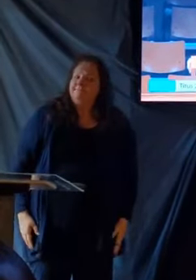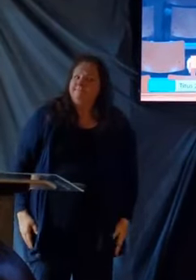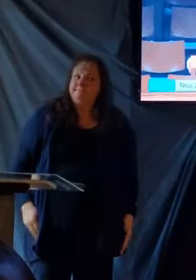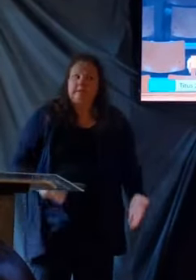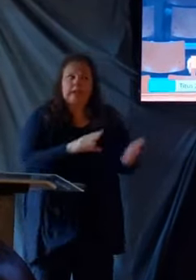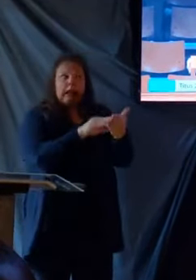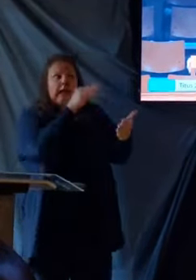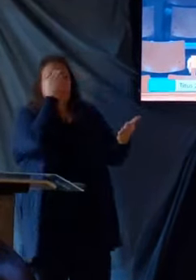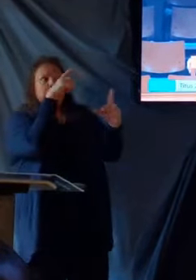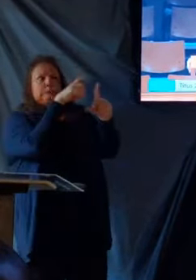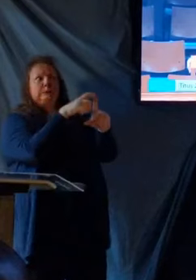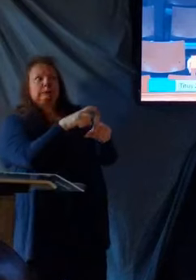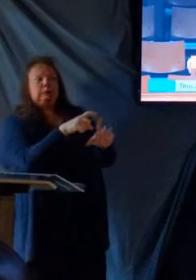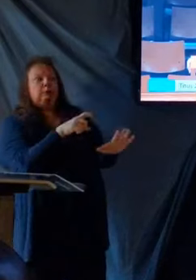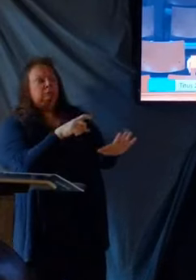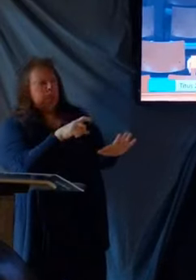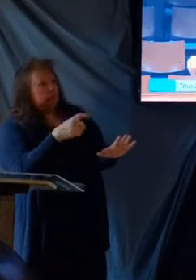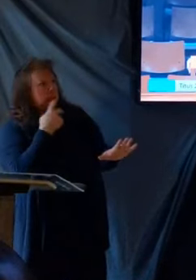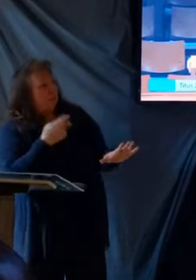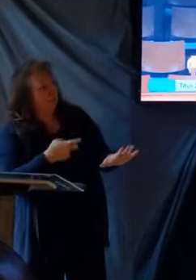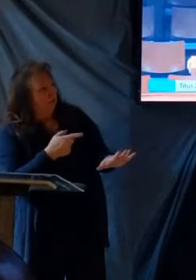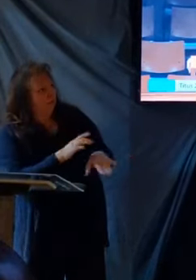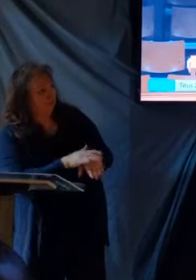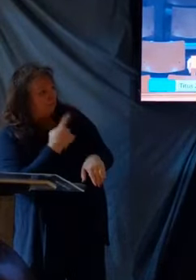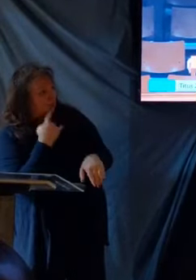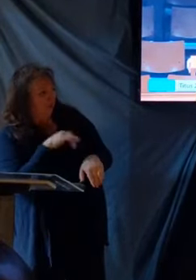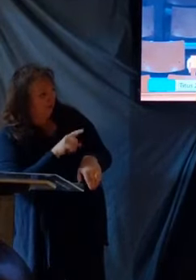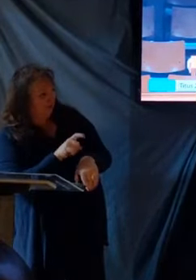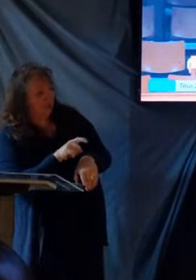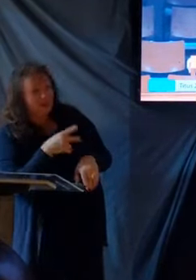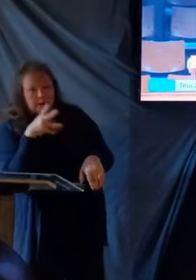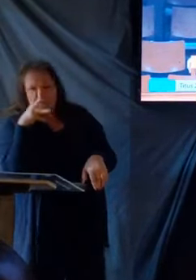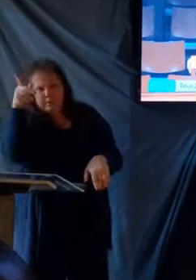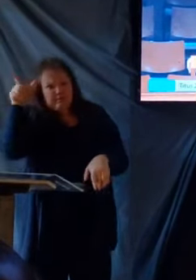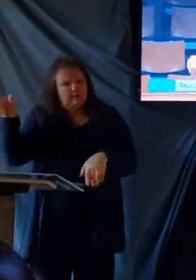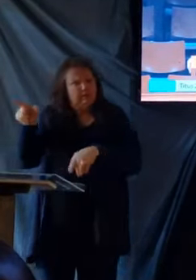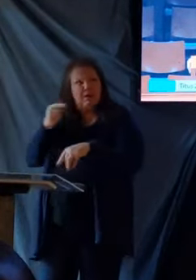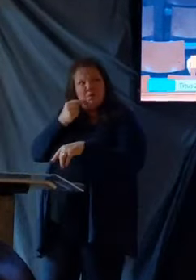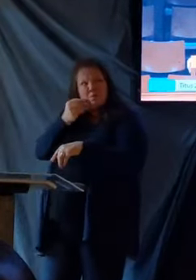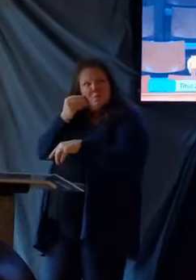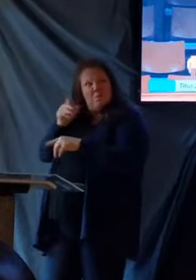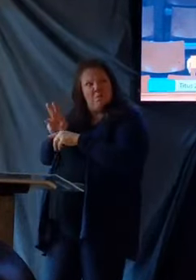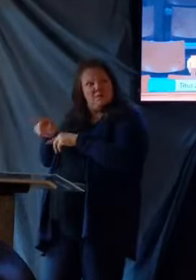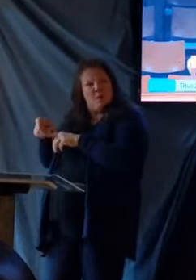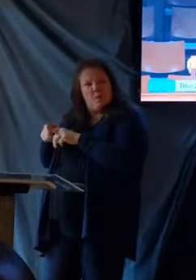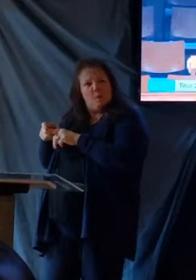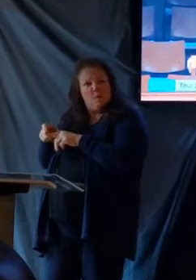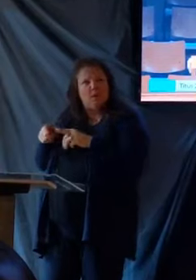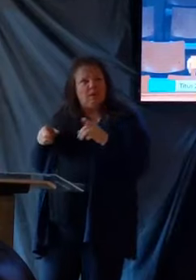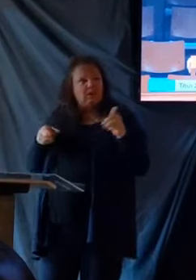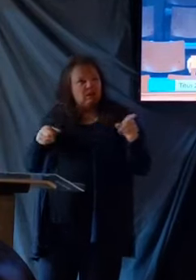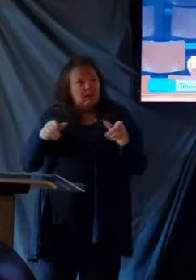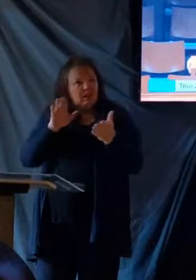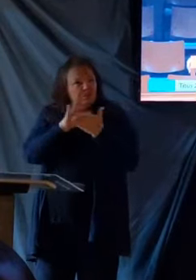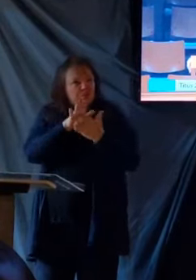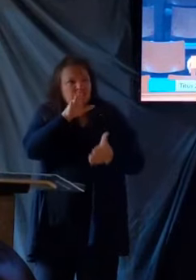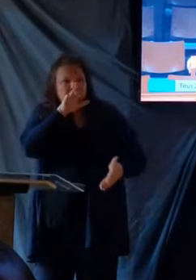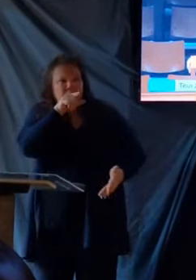you learned some language you didn't know was used in English. My parents didn't use it at home, and they didn't use it in